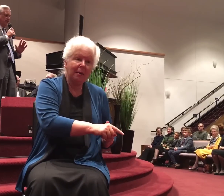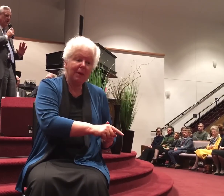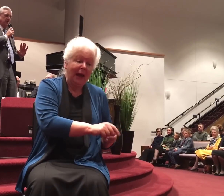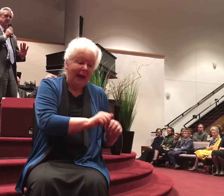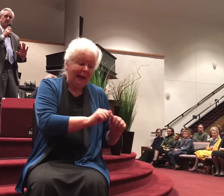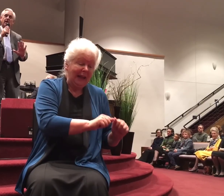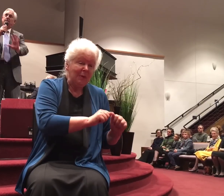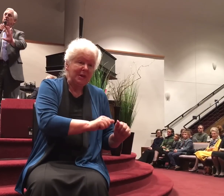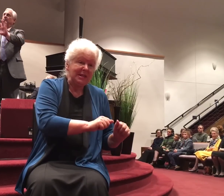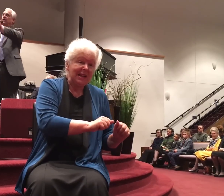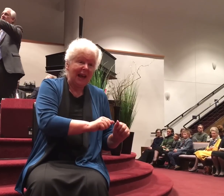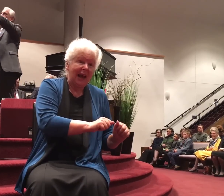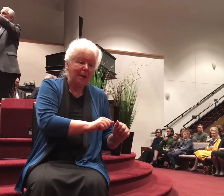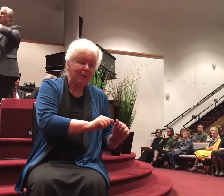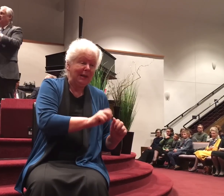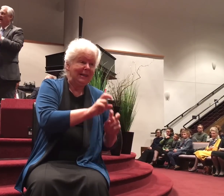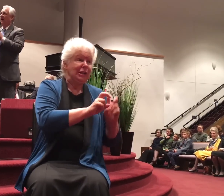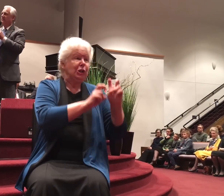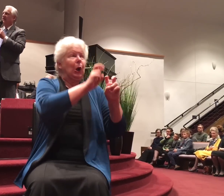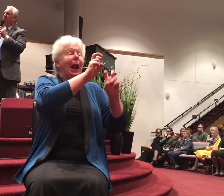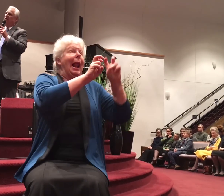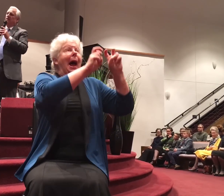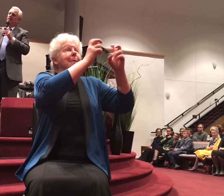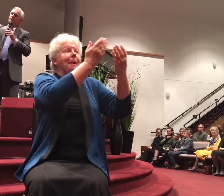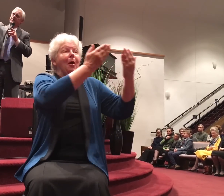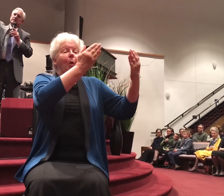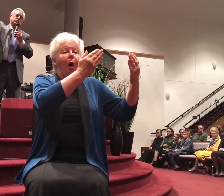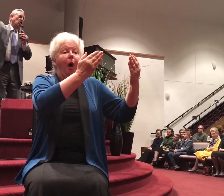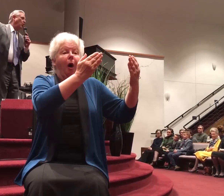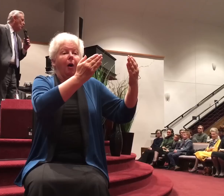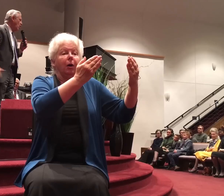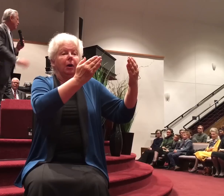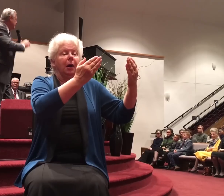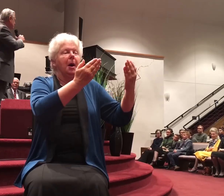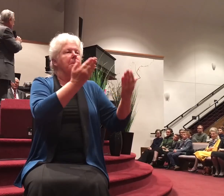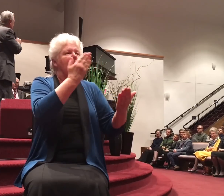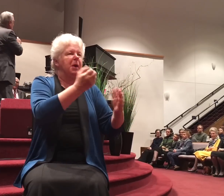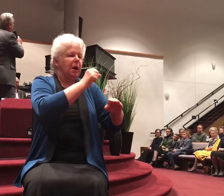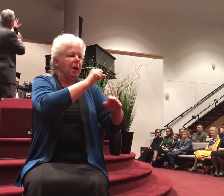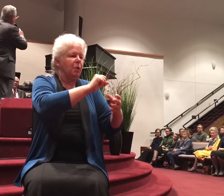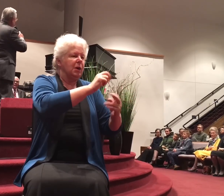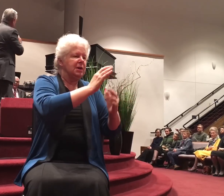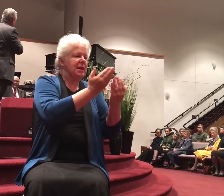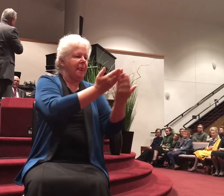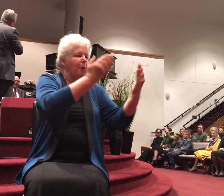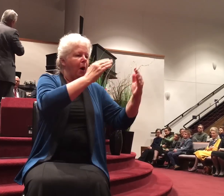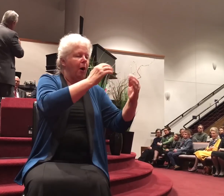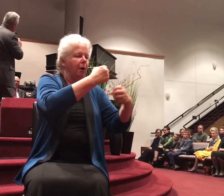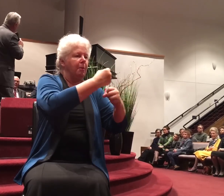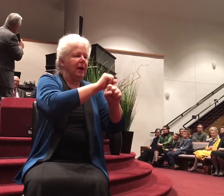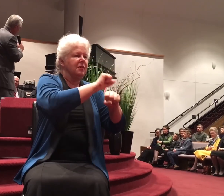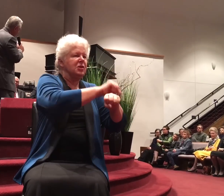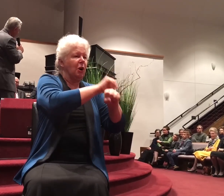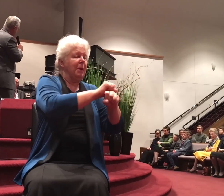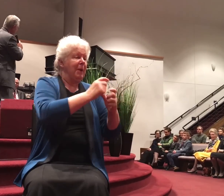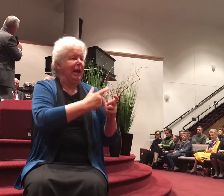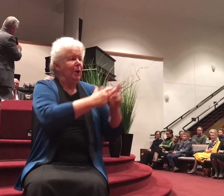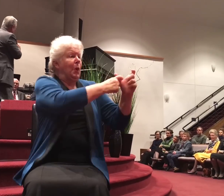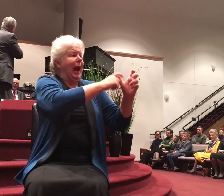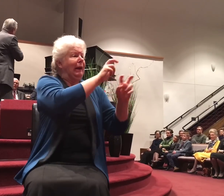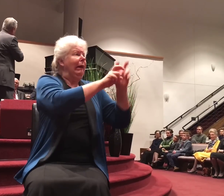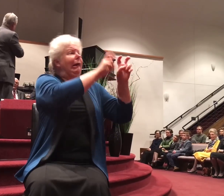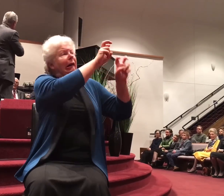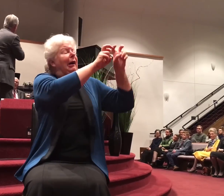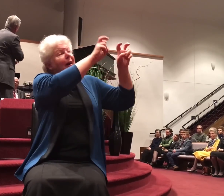able to clamber up, and I think of maybe a stone wall. He was able to lunge in the opposite corner and find